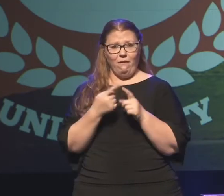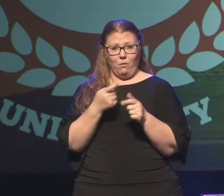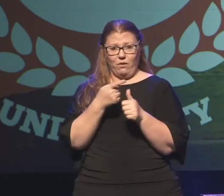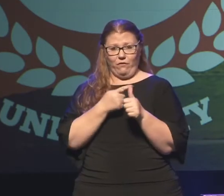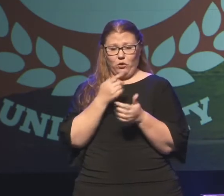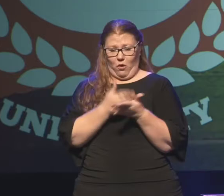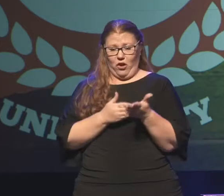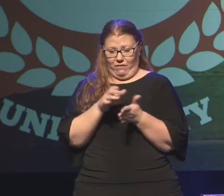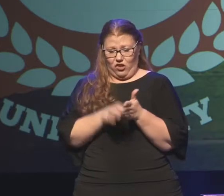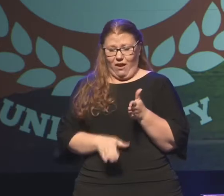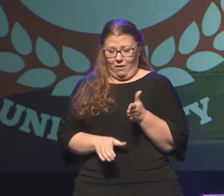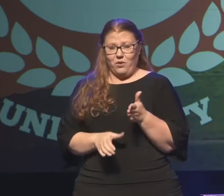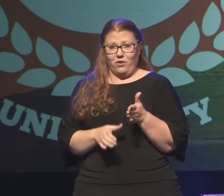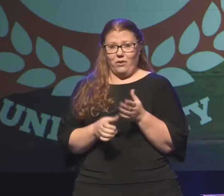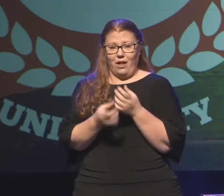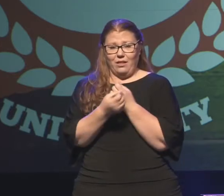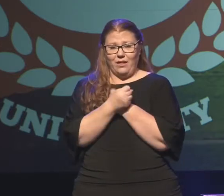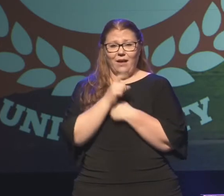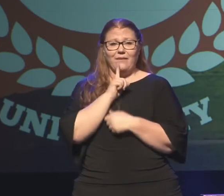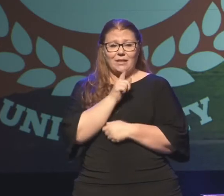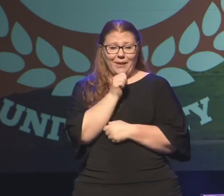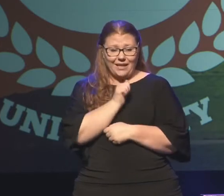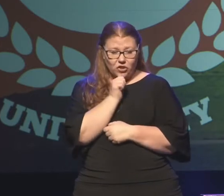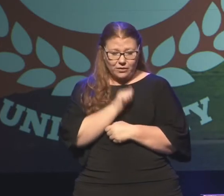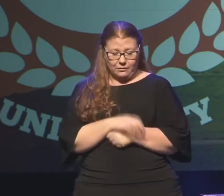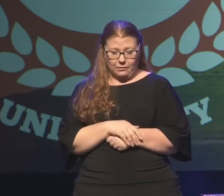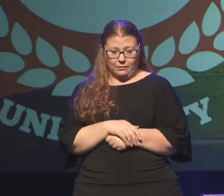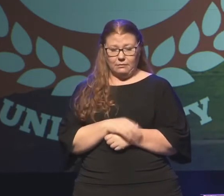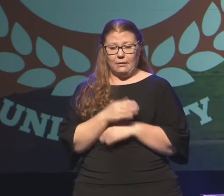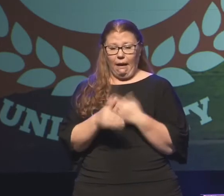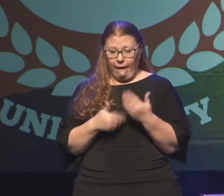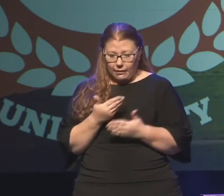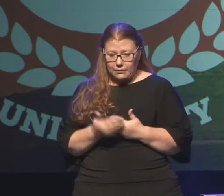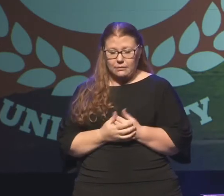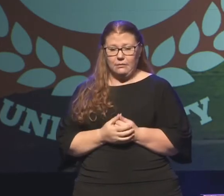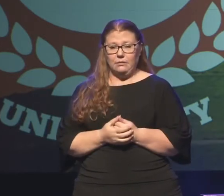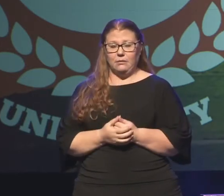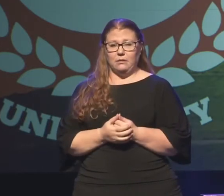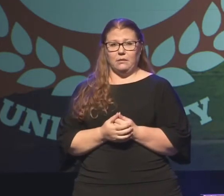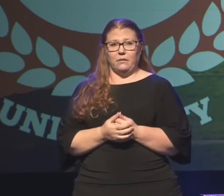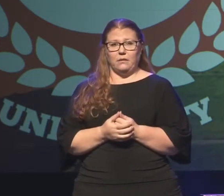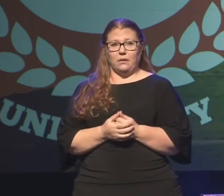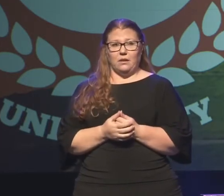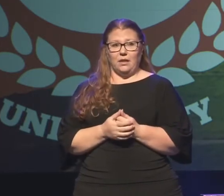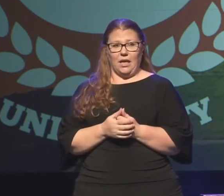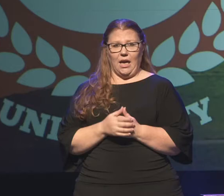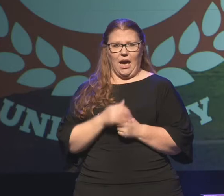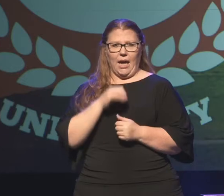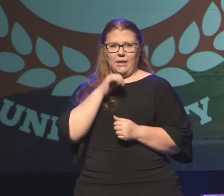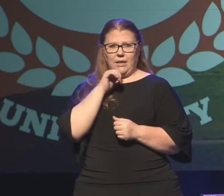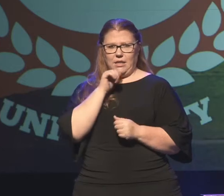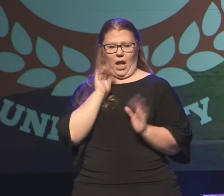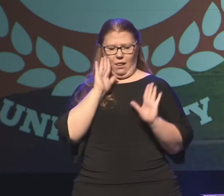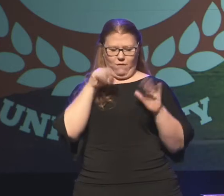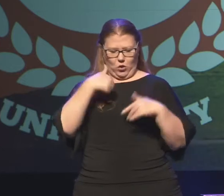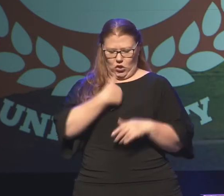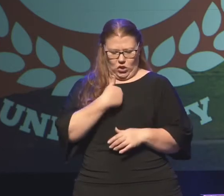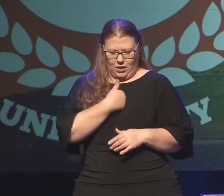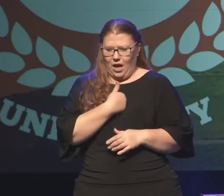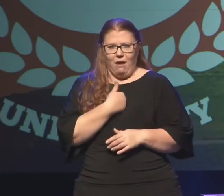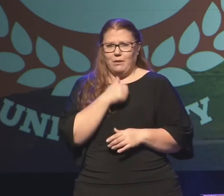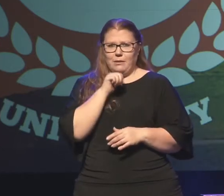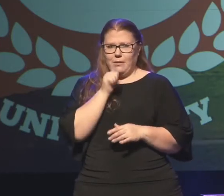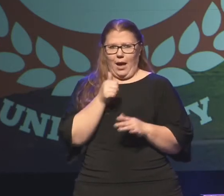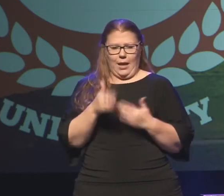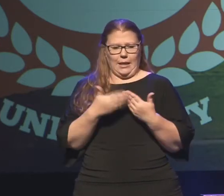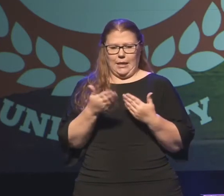of the chapter. Love is patient, kind, not self-seeking, not